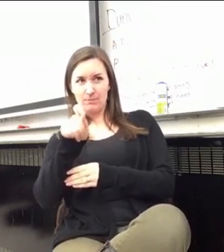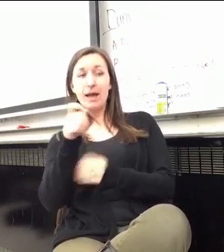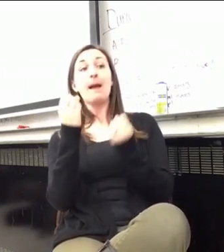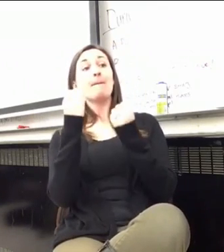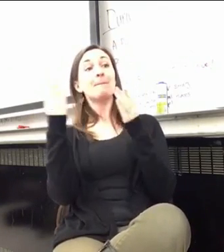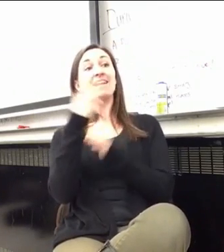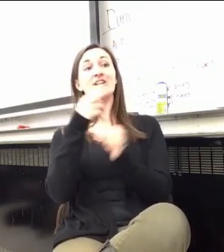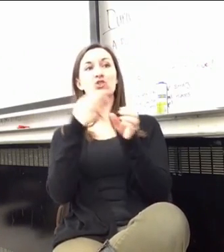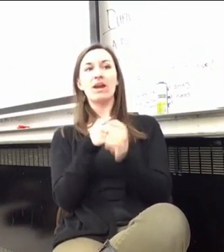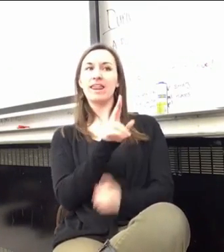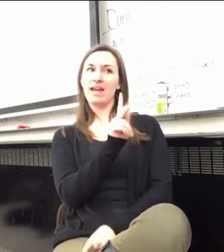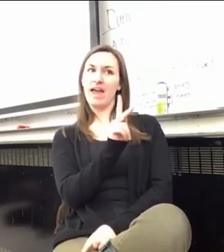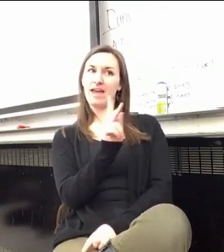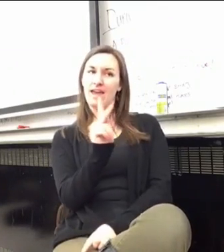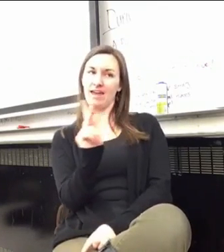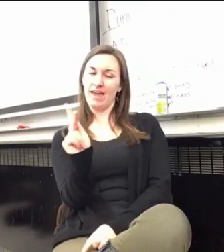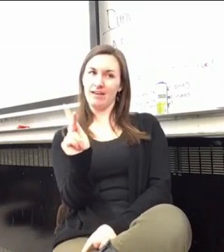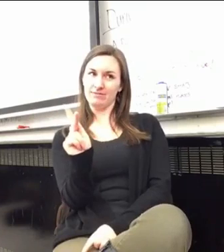joined the KKK.